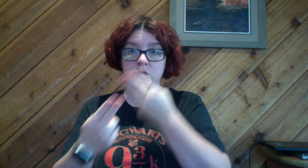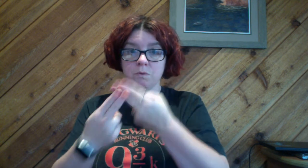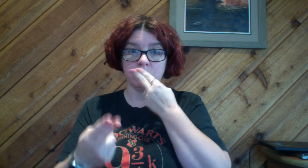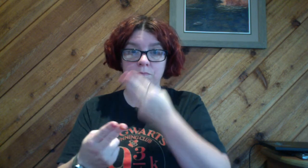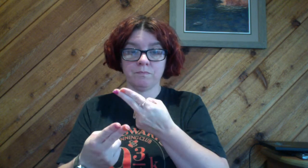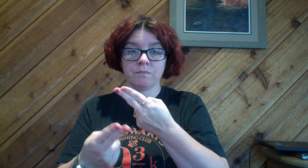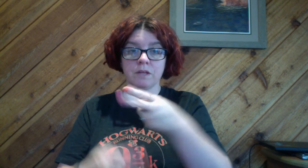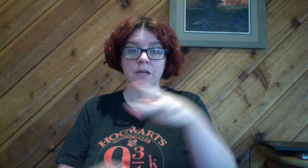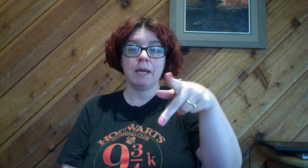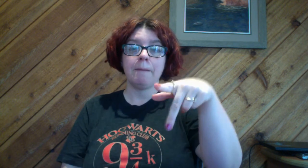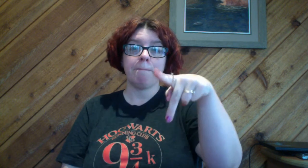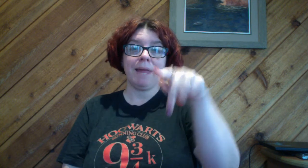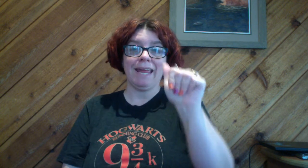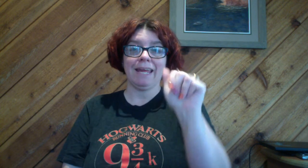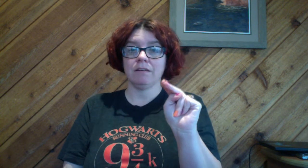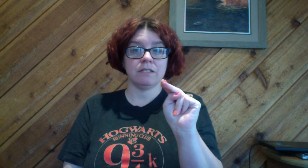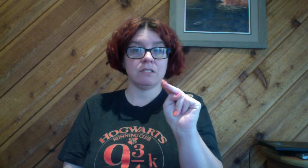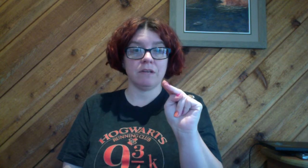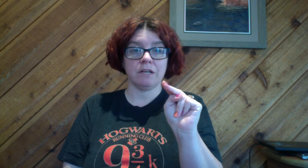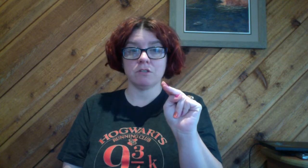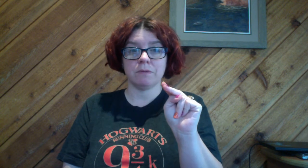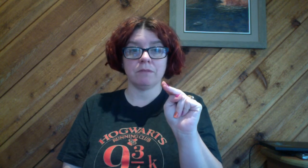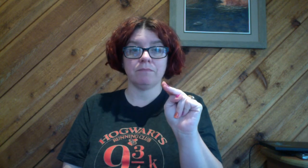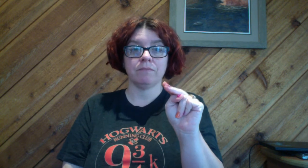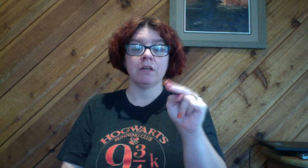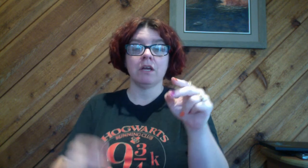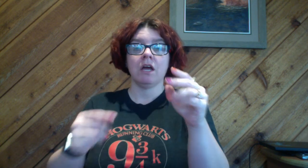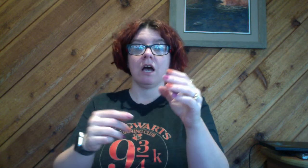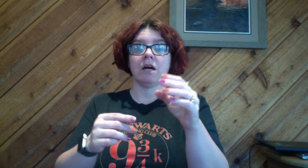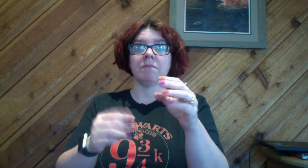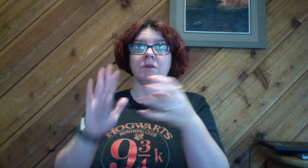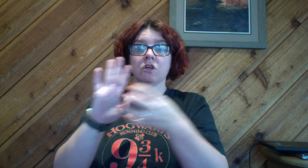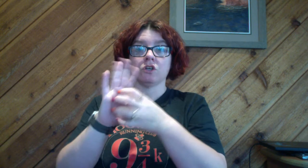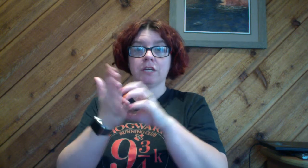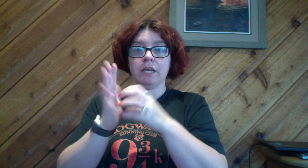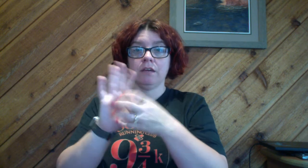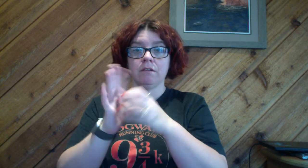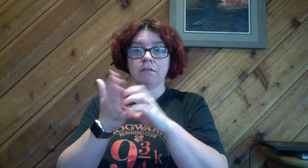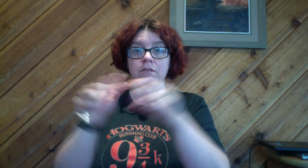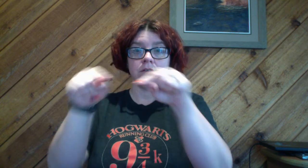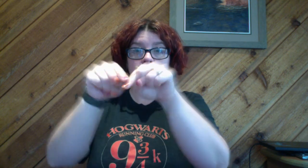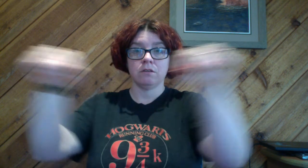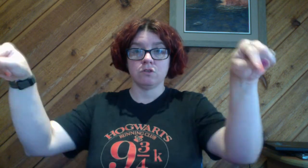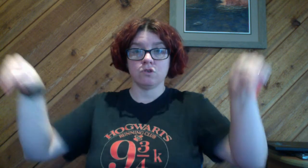spoon. Pan is finger spell. Cookie tray.